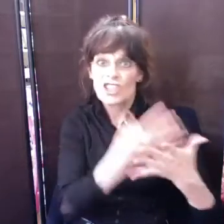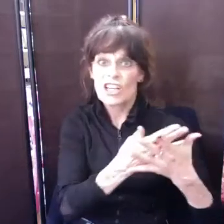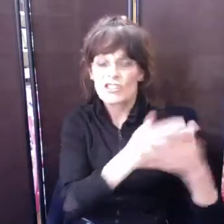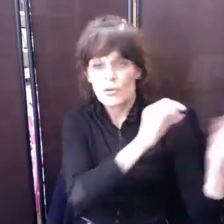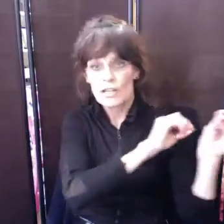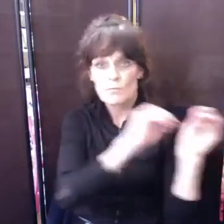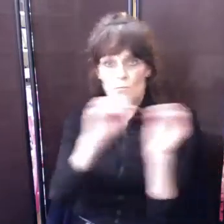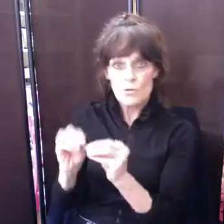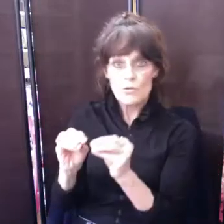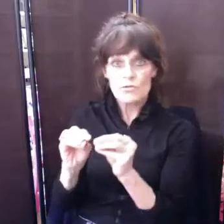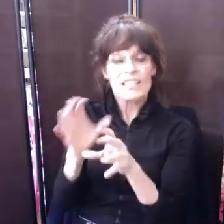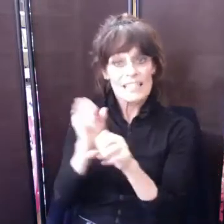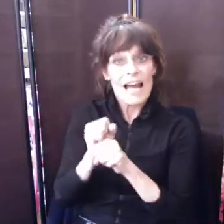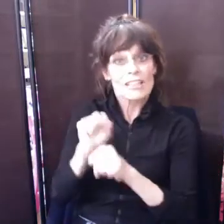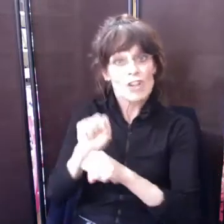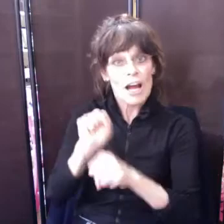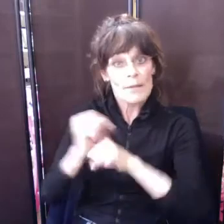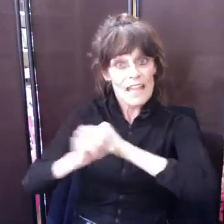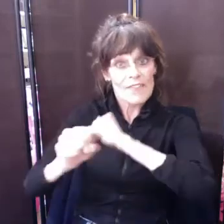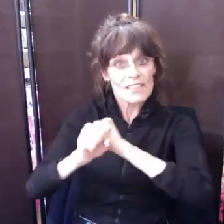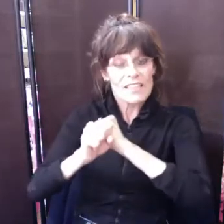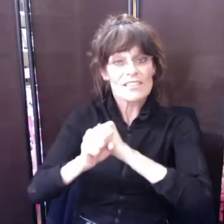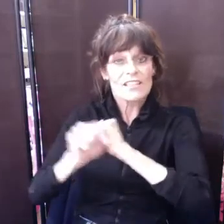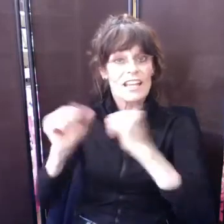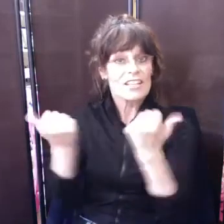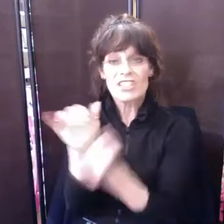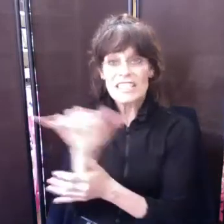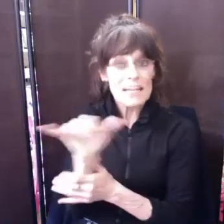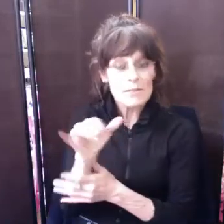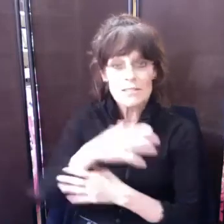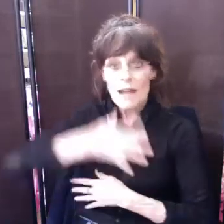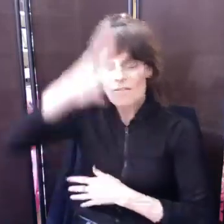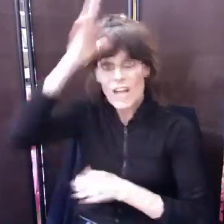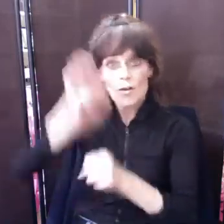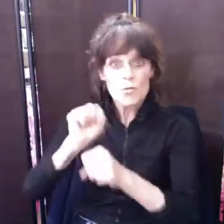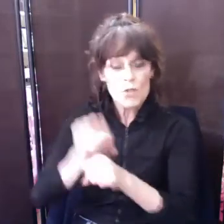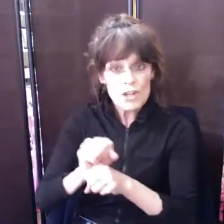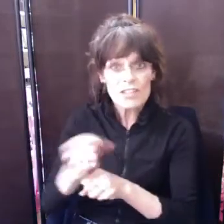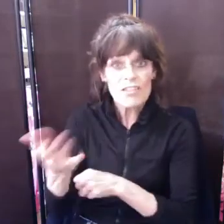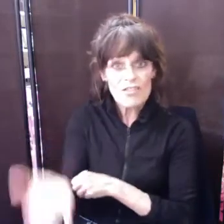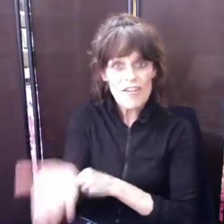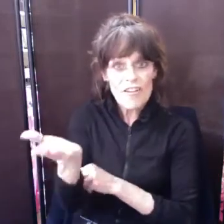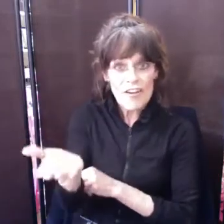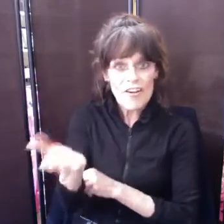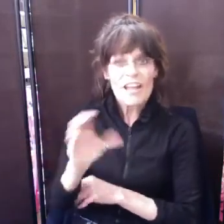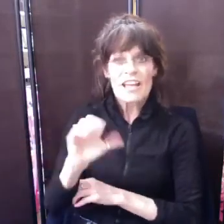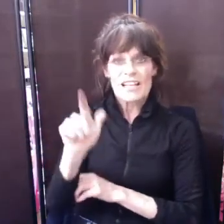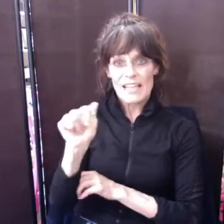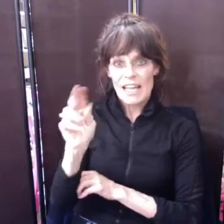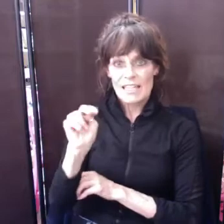mailroom of the advertising agency where my father was an advertising executive. And Clancy talks about how he